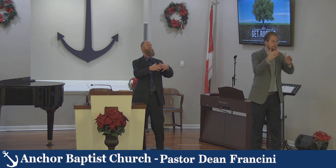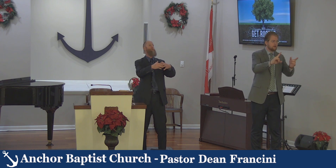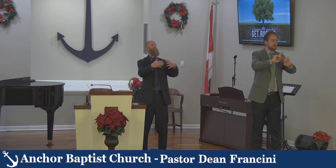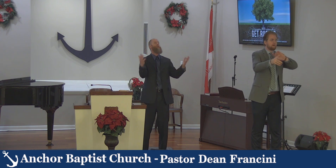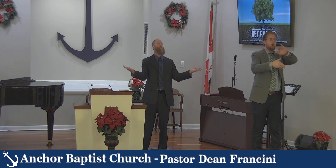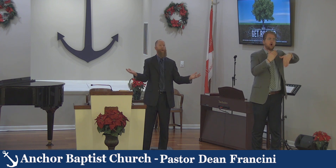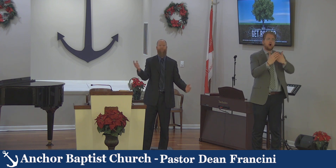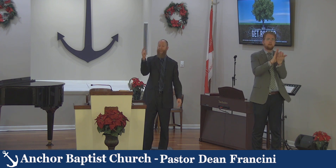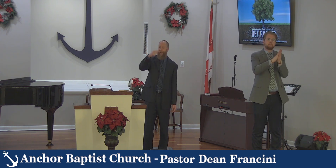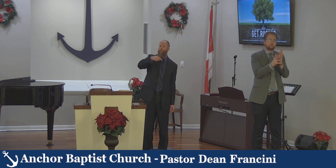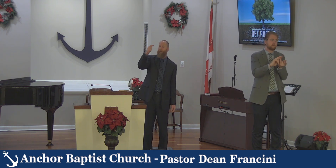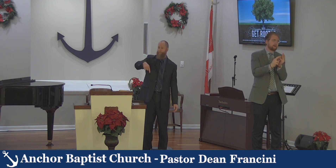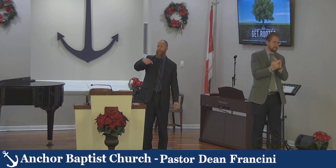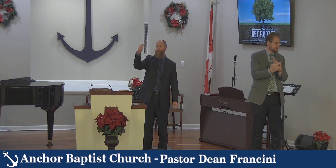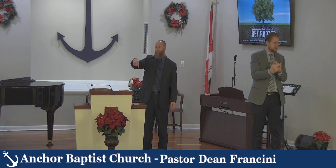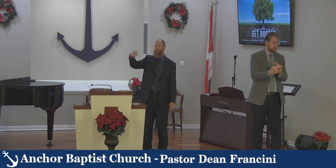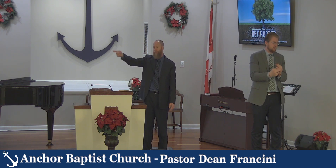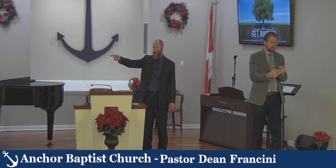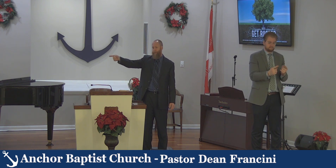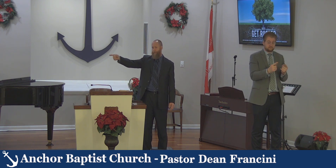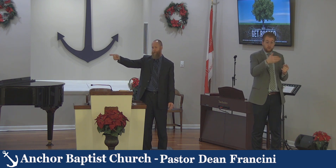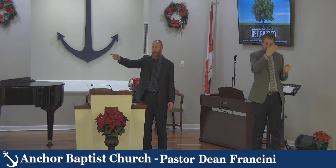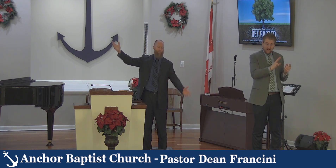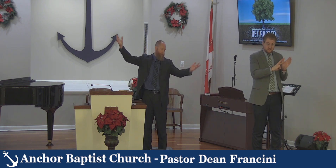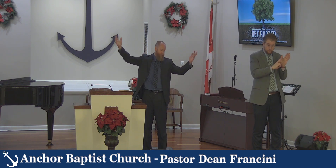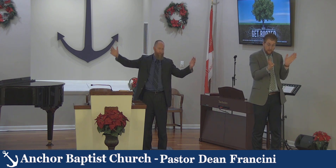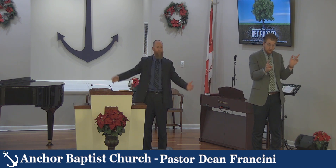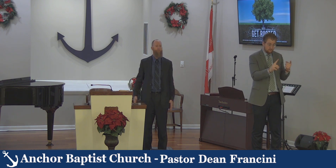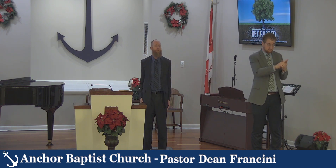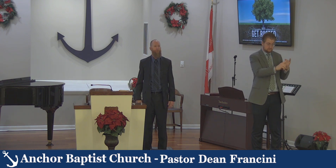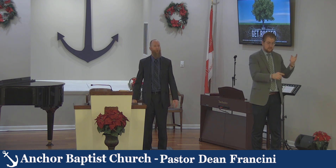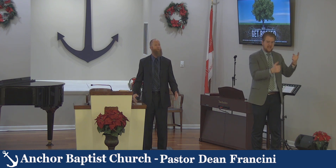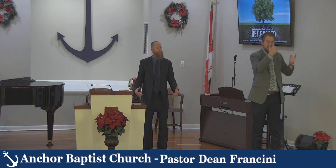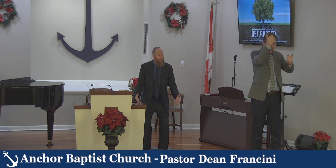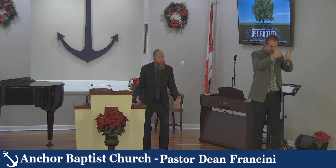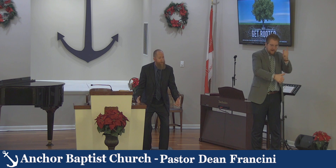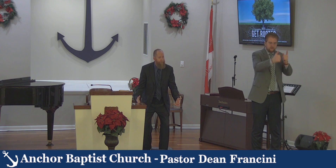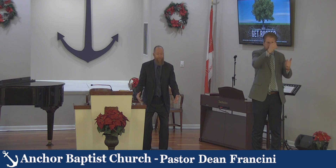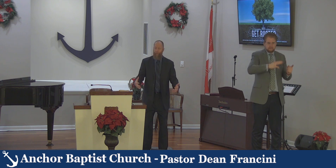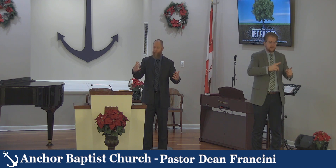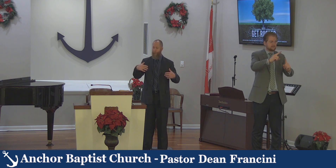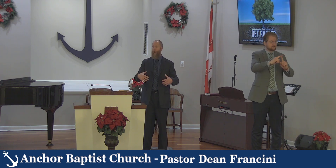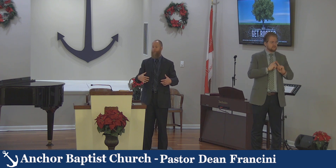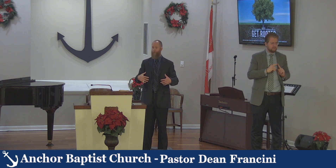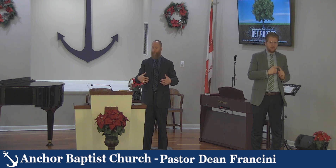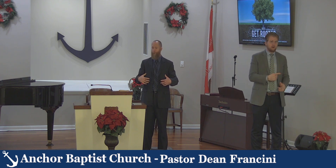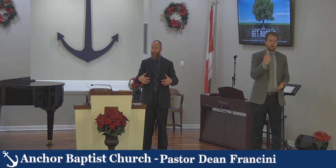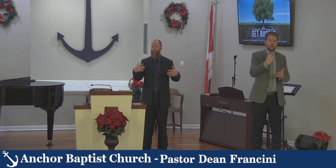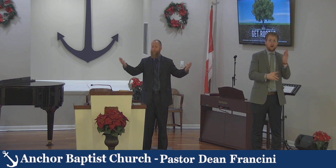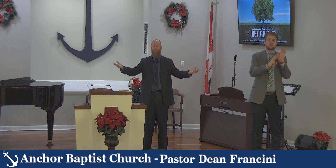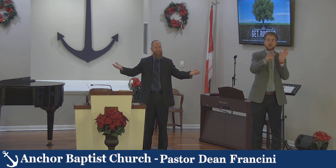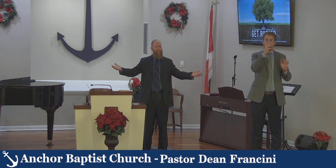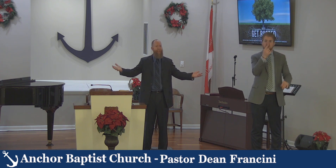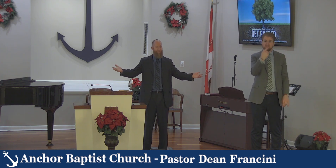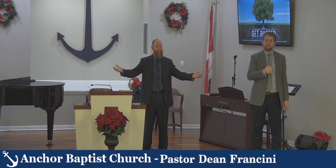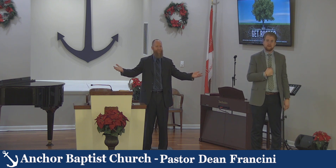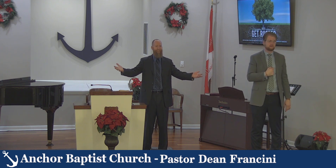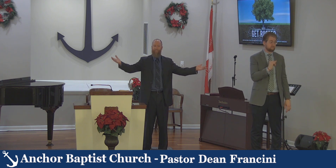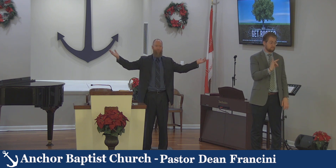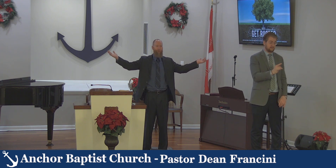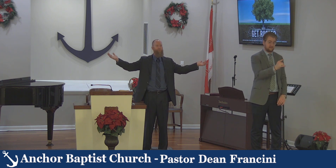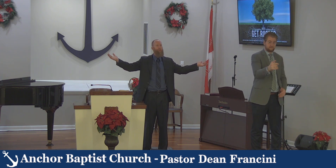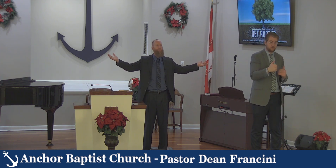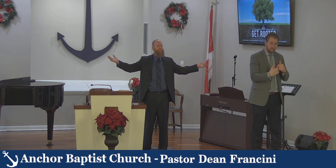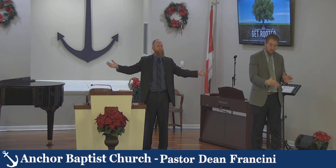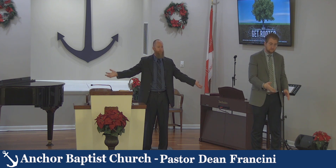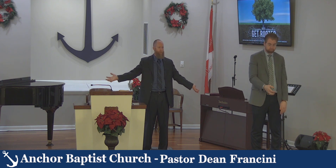So is it the will of God that every man be saved? Absolutely. What's the will of God for me? Well, if you're lost this morning, it's to be saved. That's